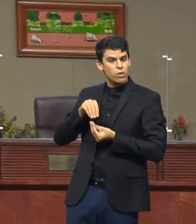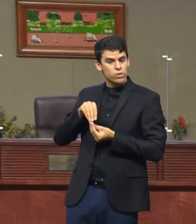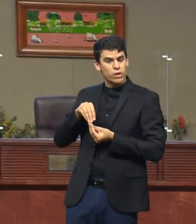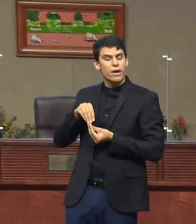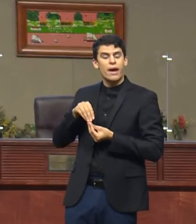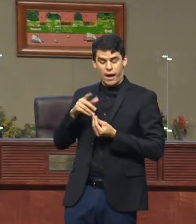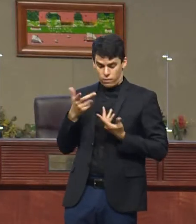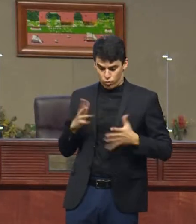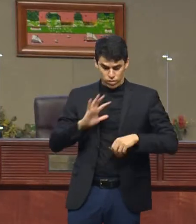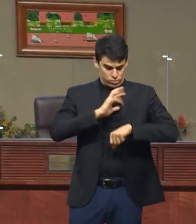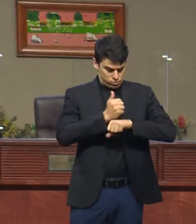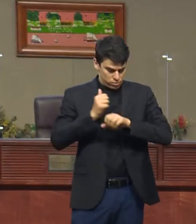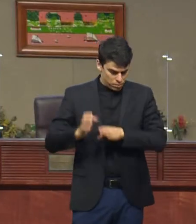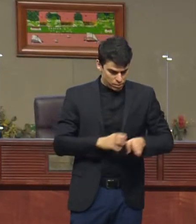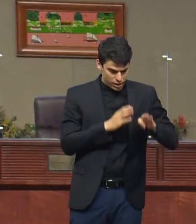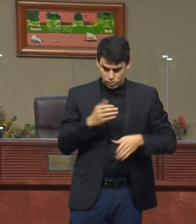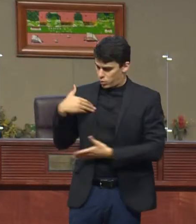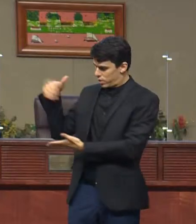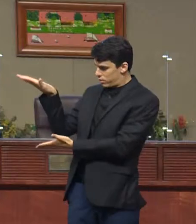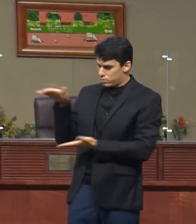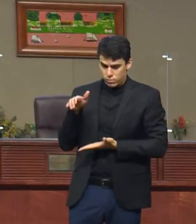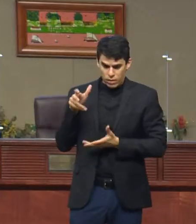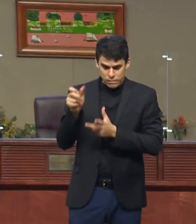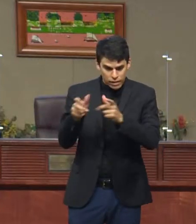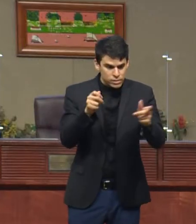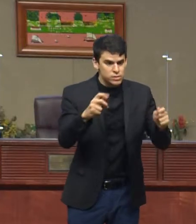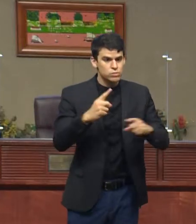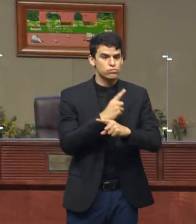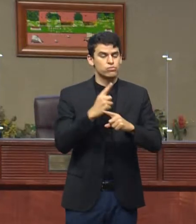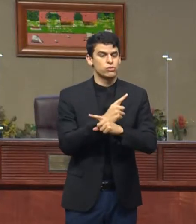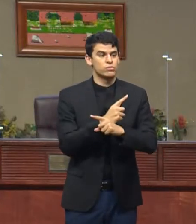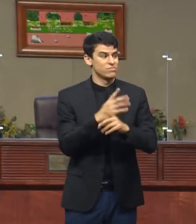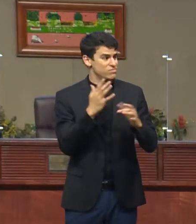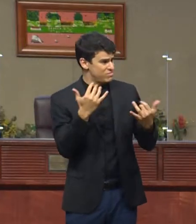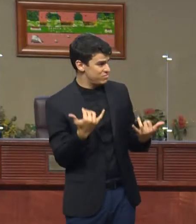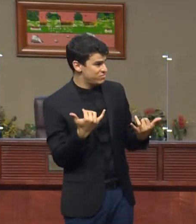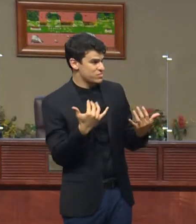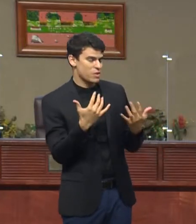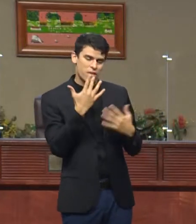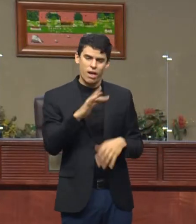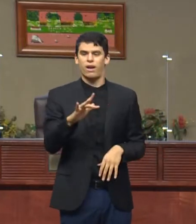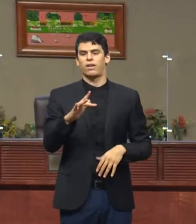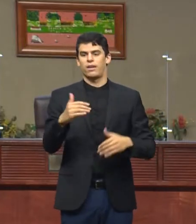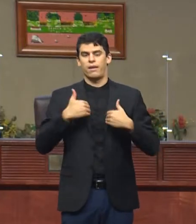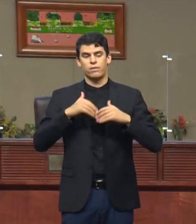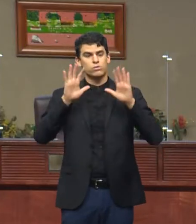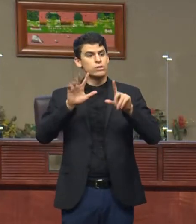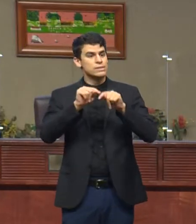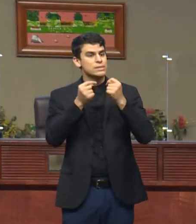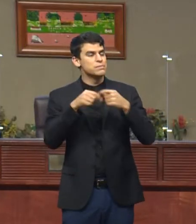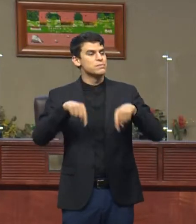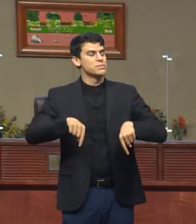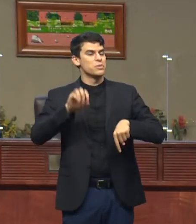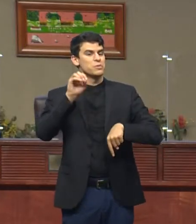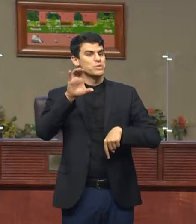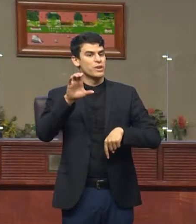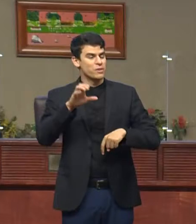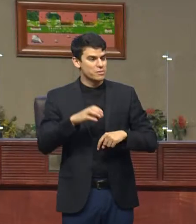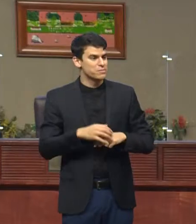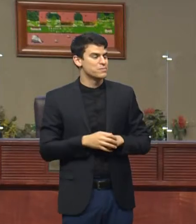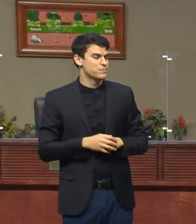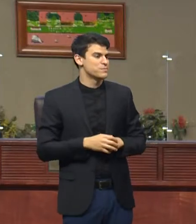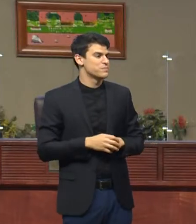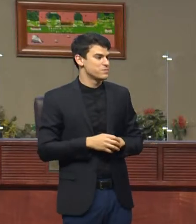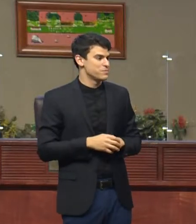that. So fortunately, we have a great team here within Orange County, a great team